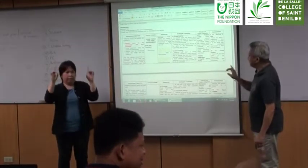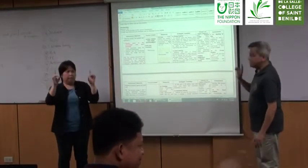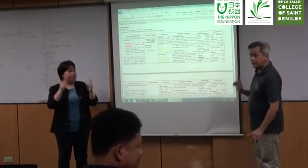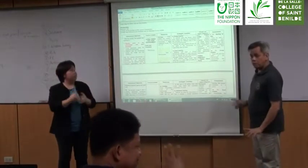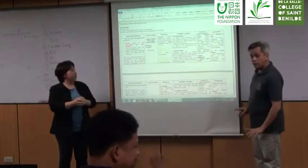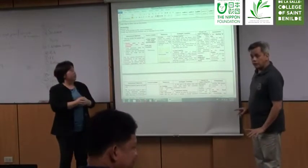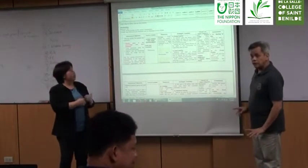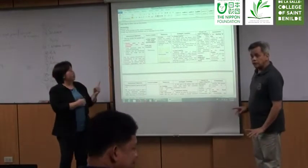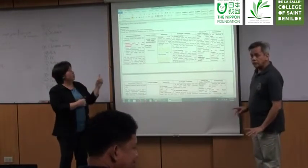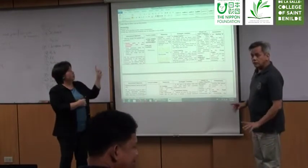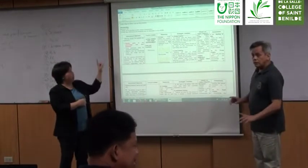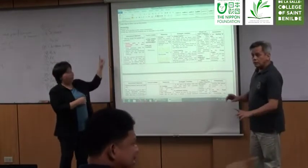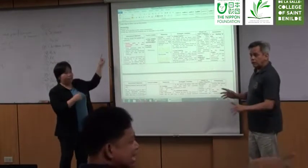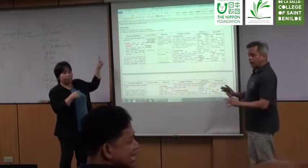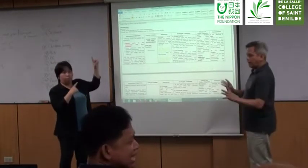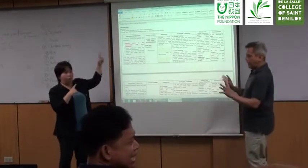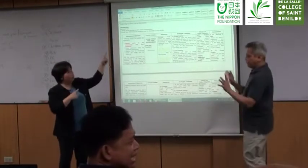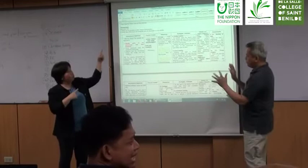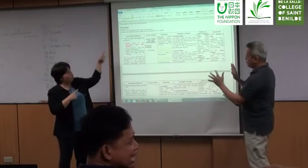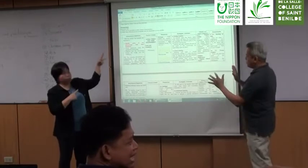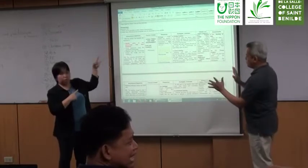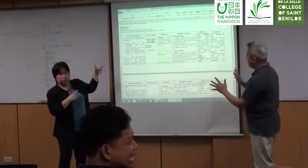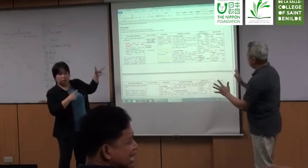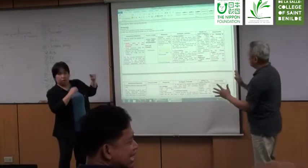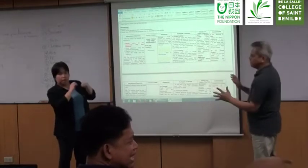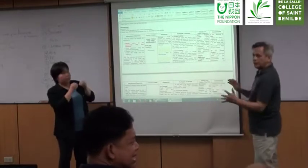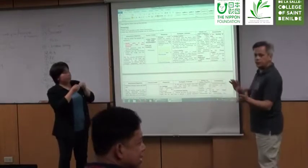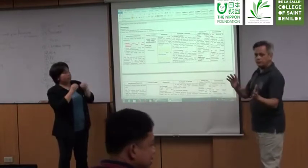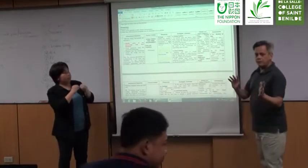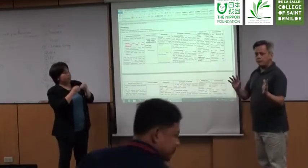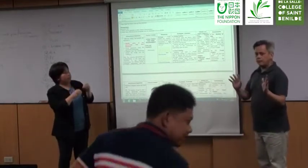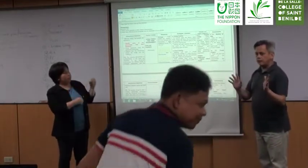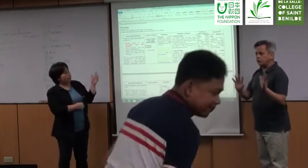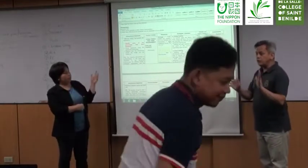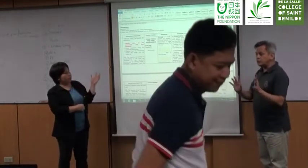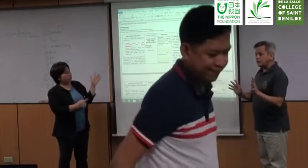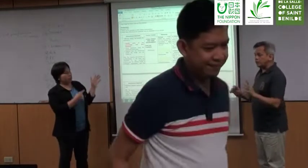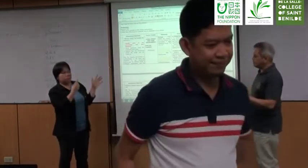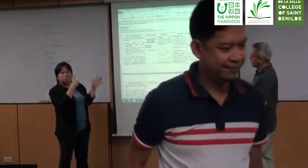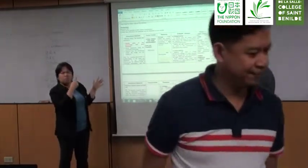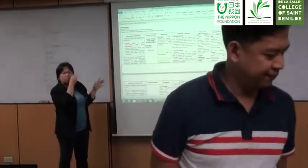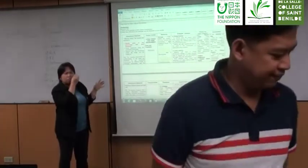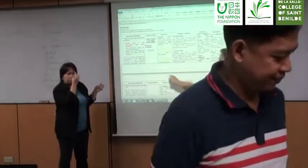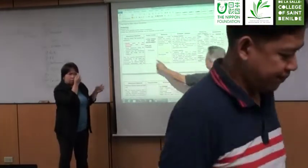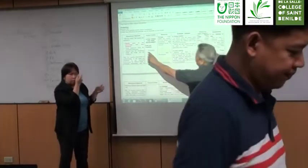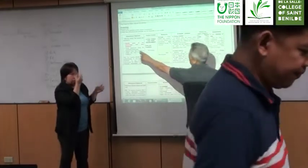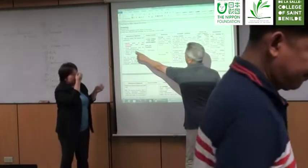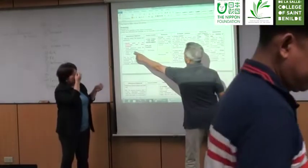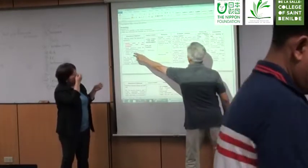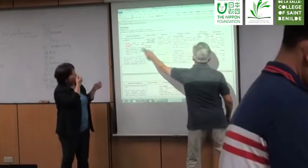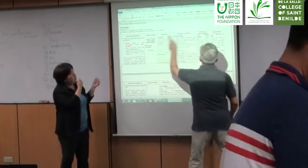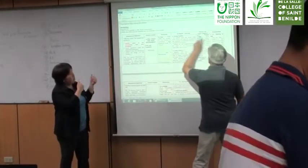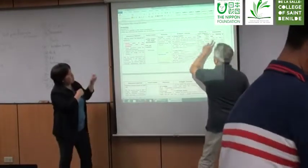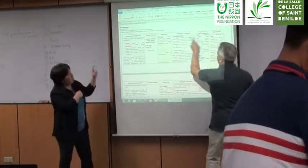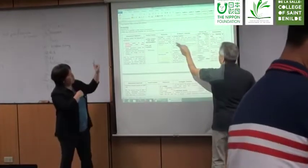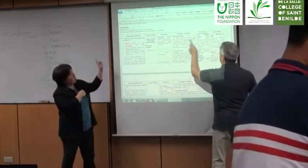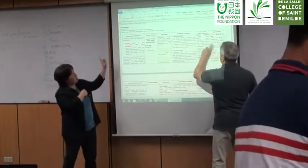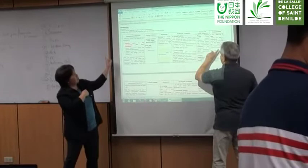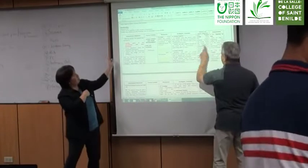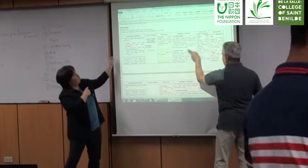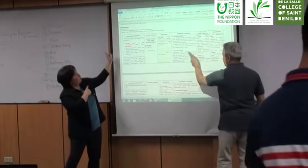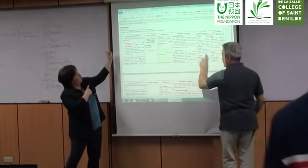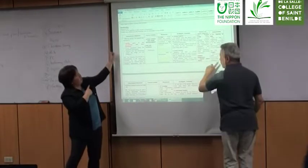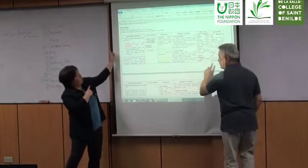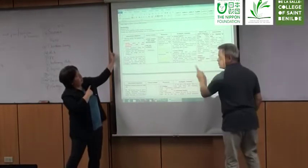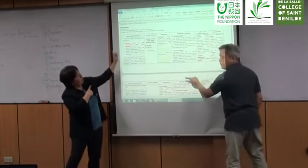see that it is numbered. At first, when you look at it, it will be confusing, but actually you're going to follow that one. There is a